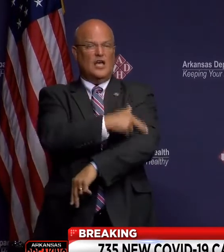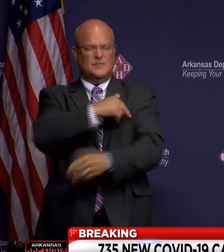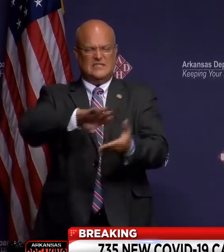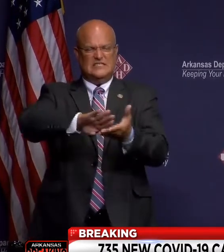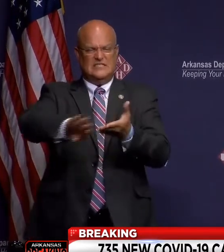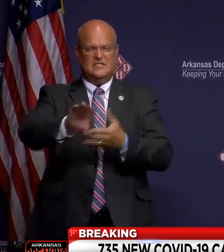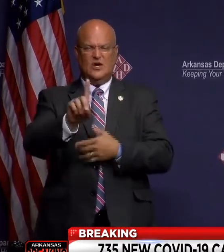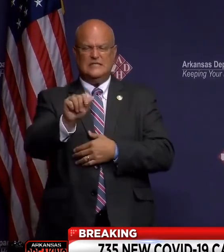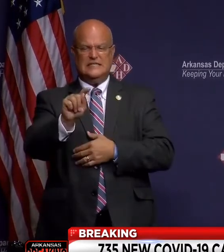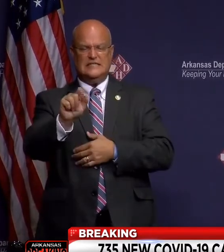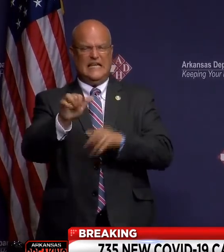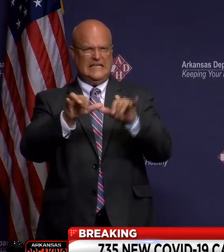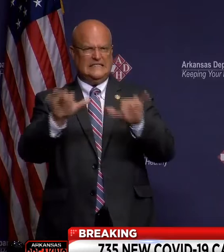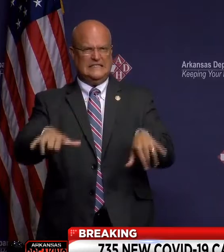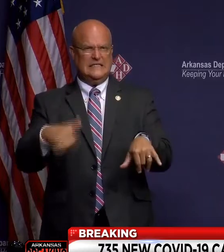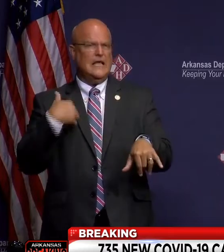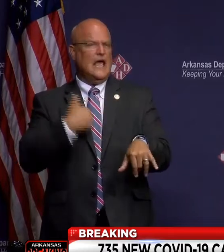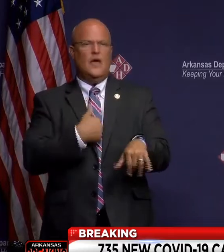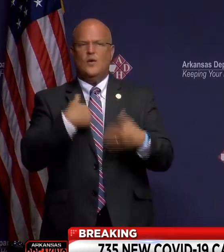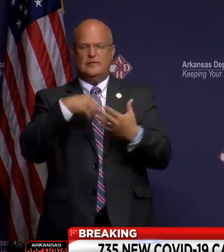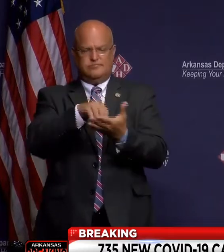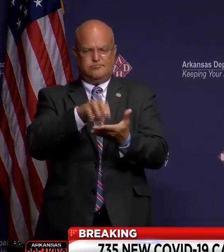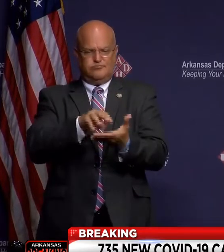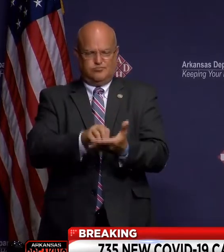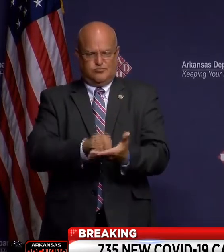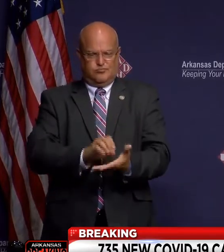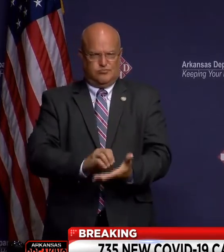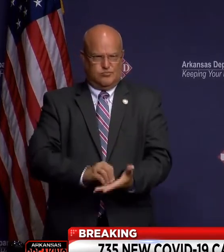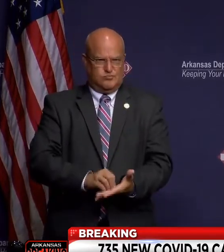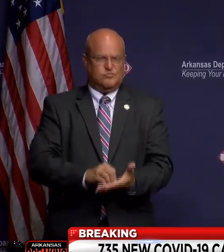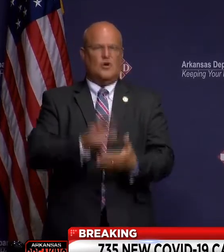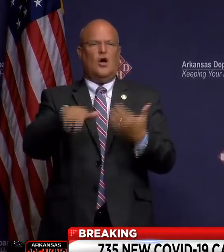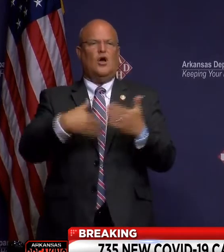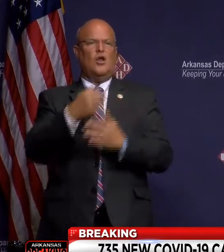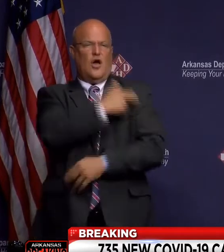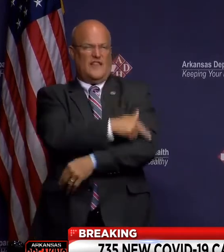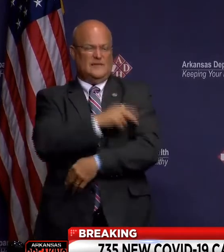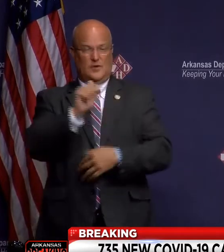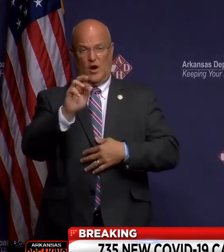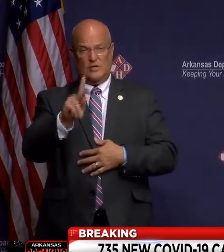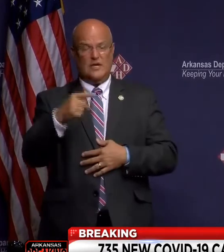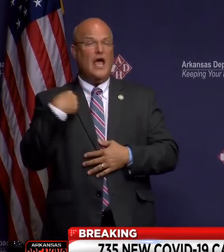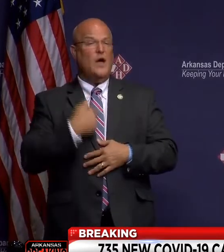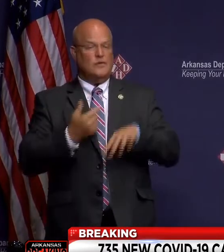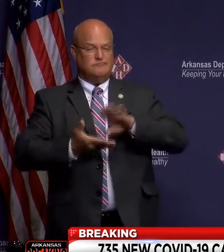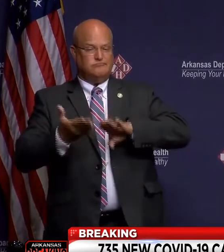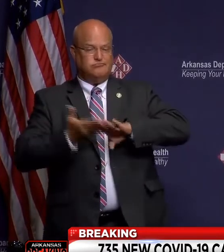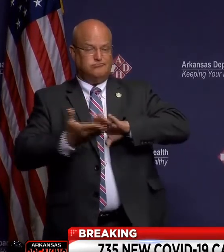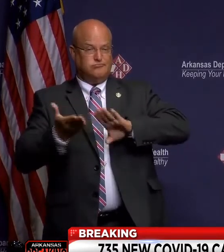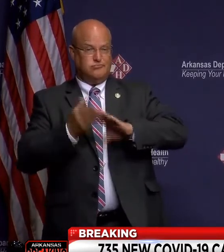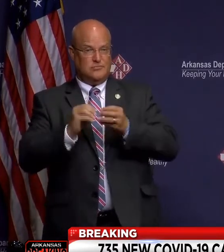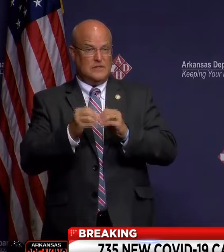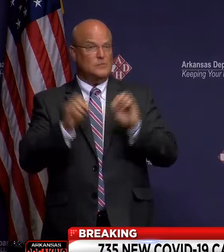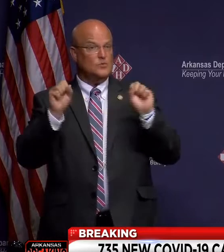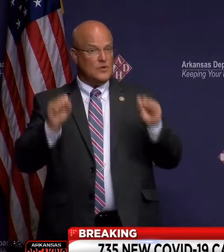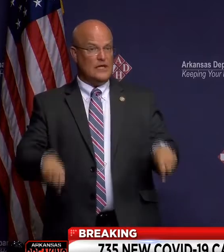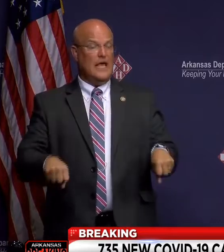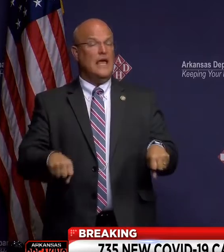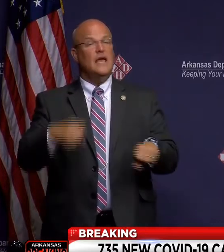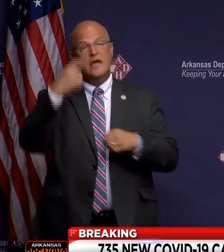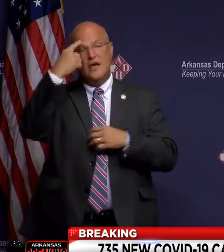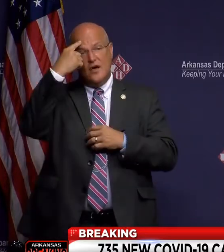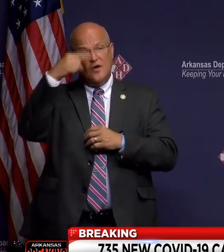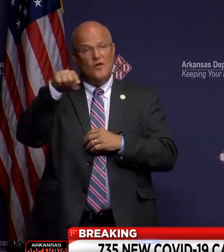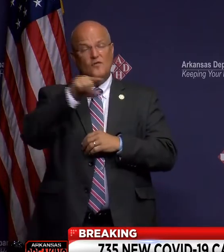Discharge Data System, and we have data for all of the hospitalizations in Arkansas, and we can run the numbers for the